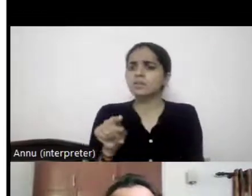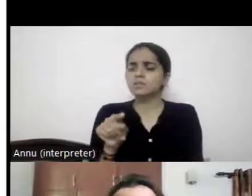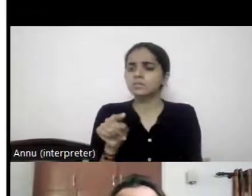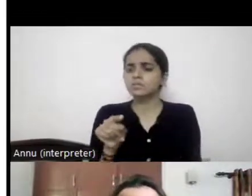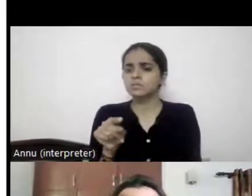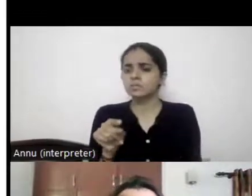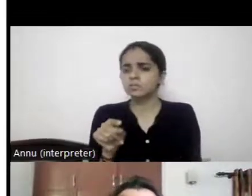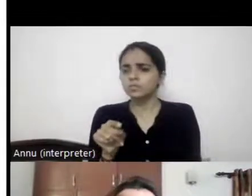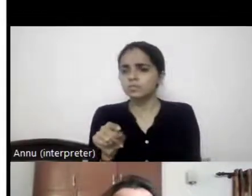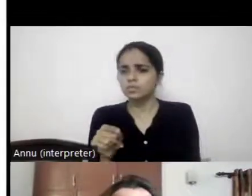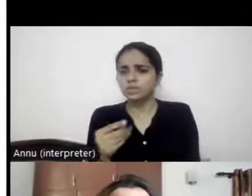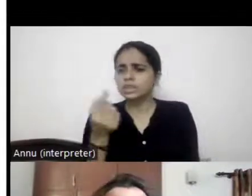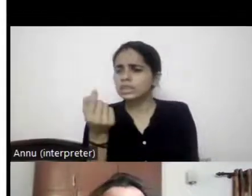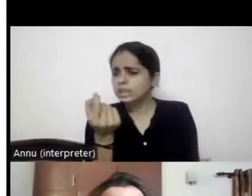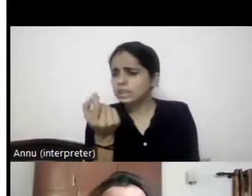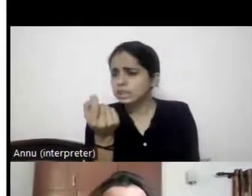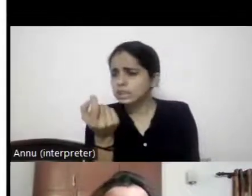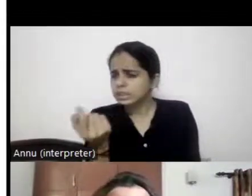there's